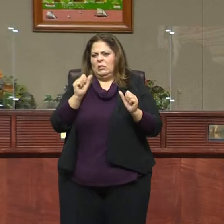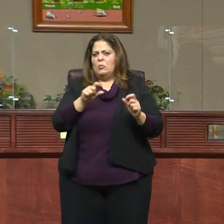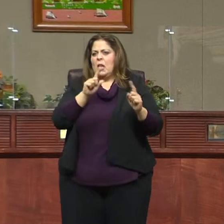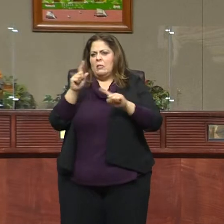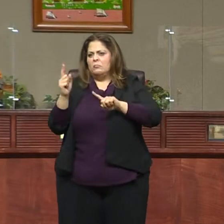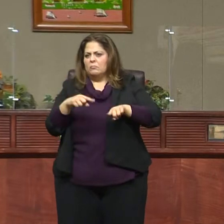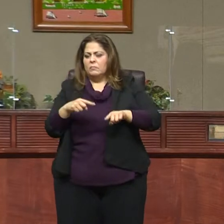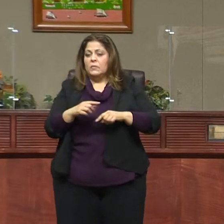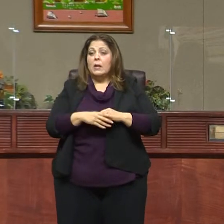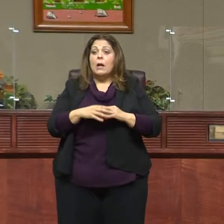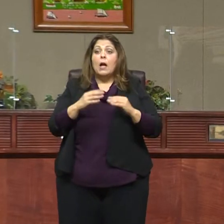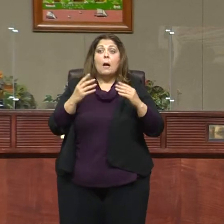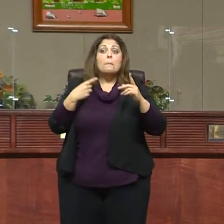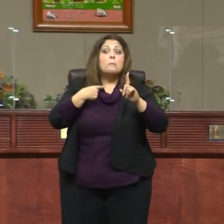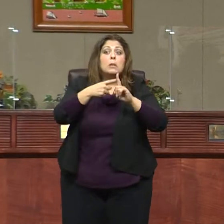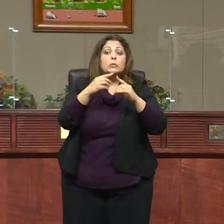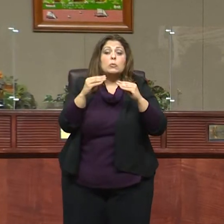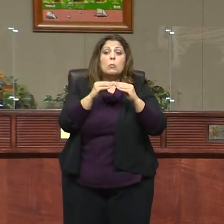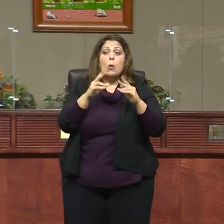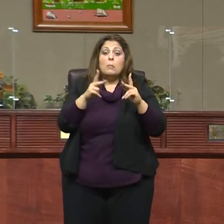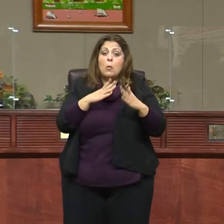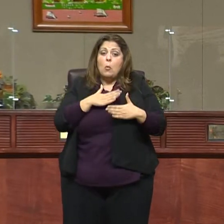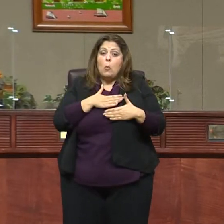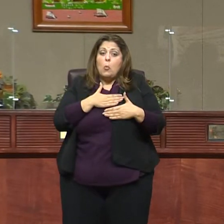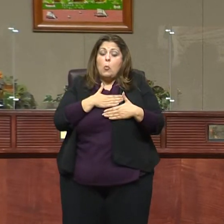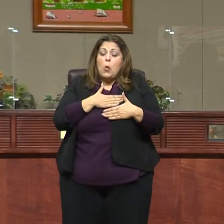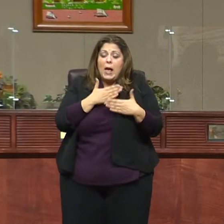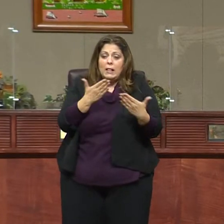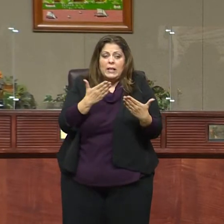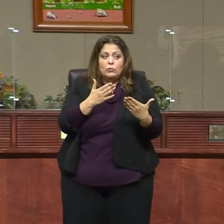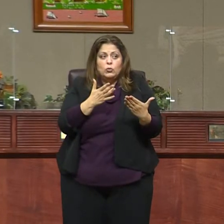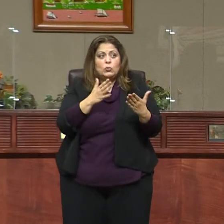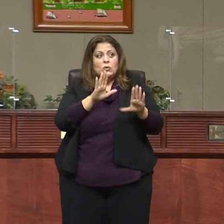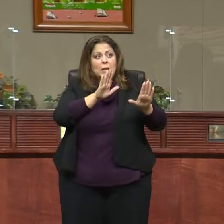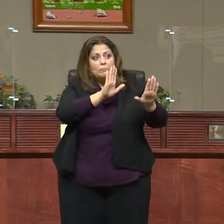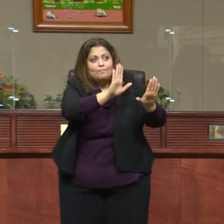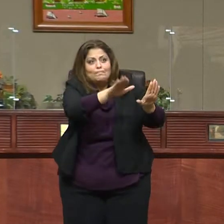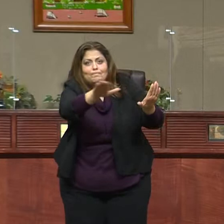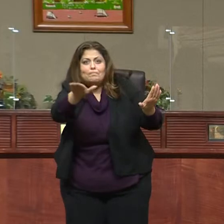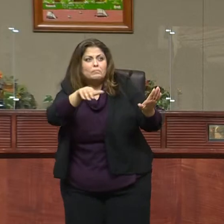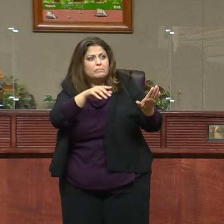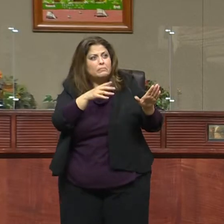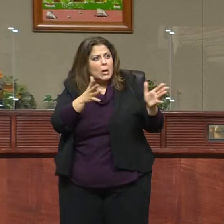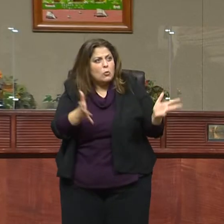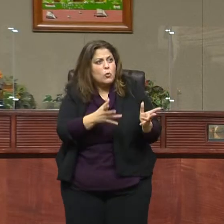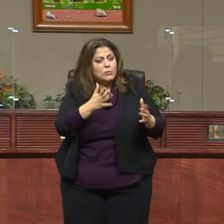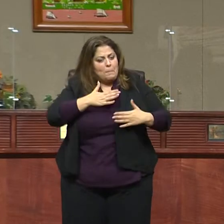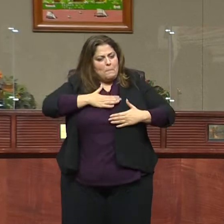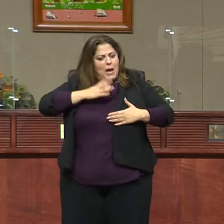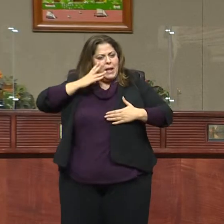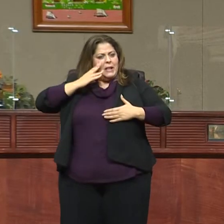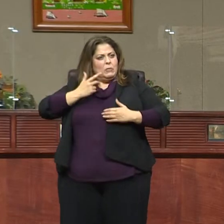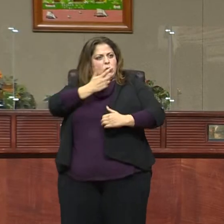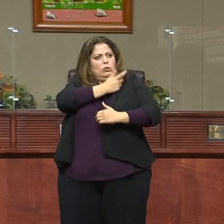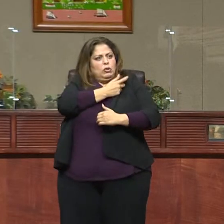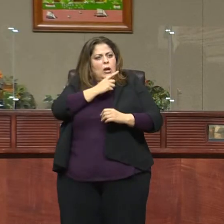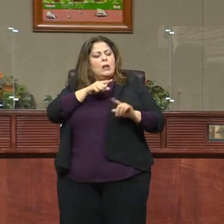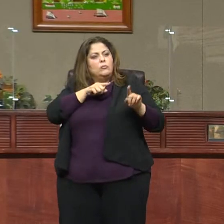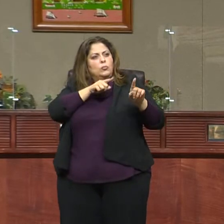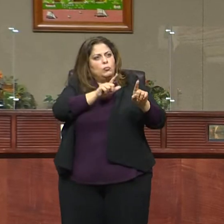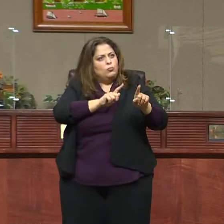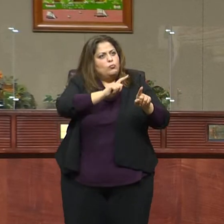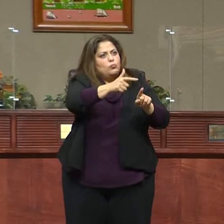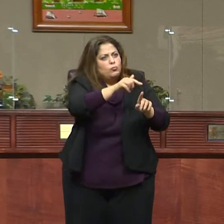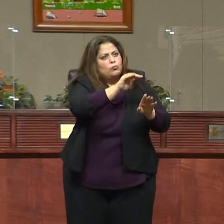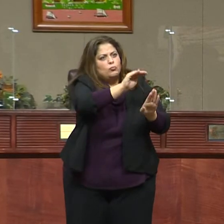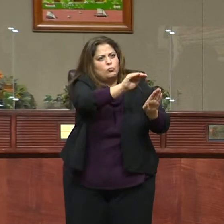become advocates by sharing their own personal experiences during a period of time where we do